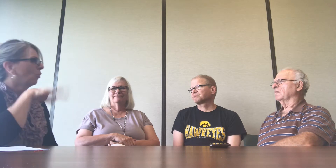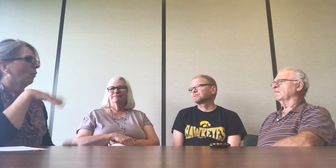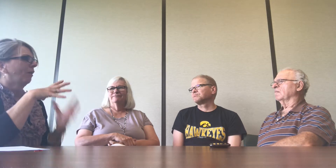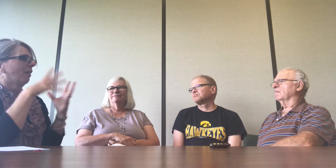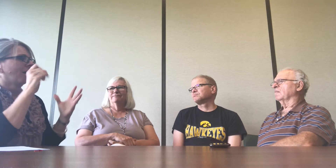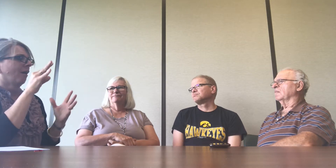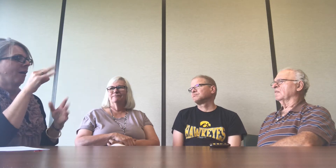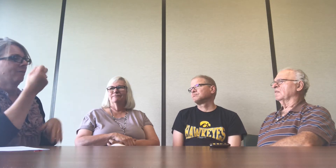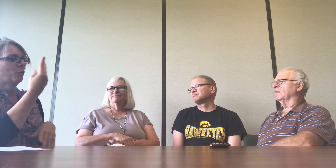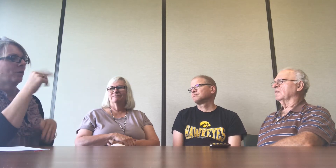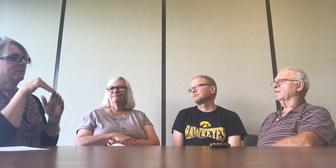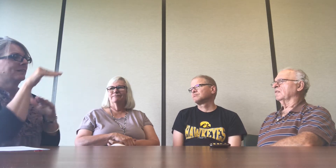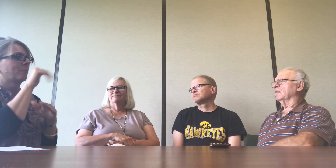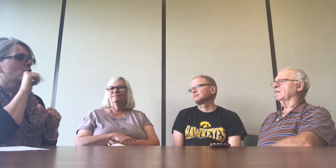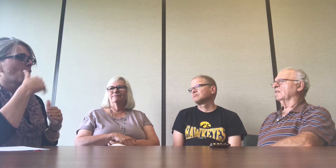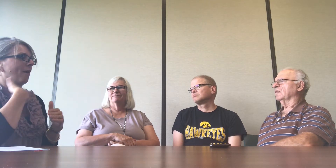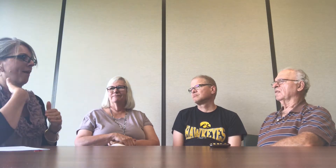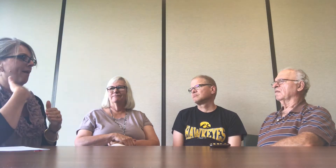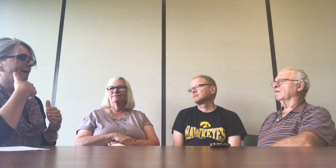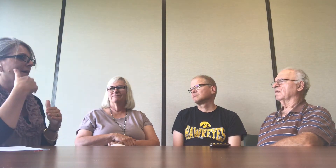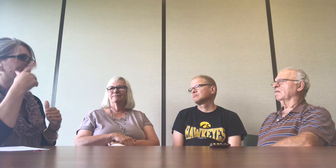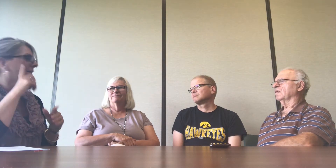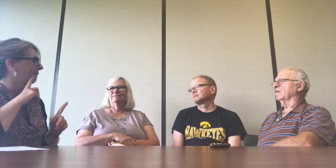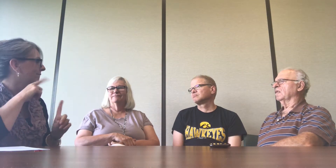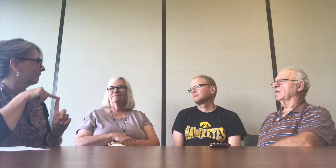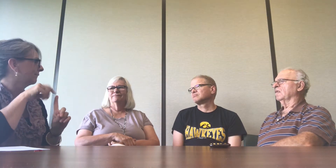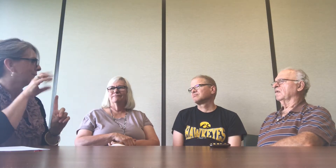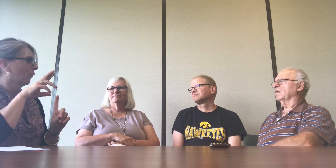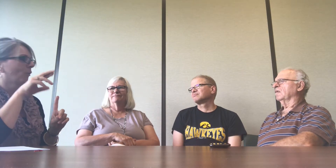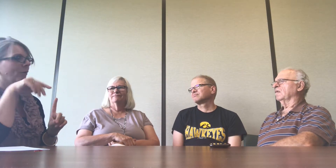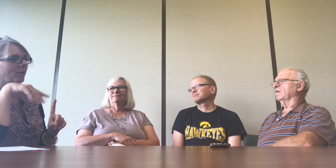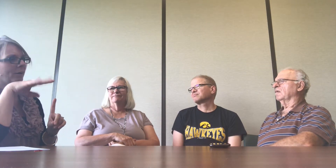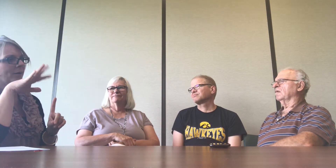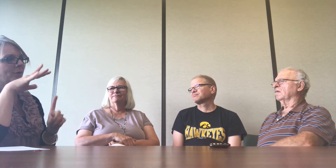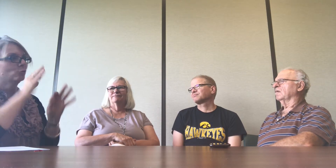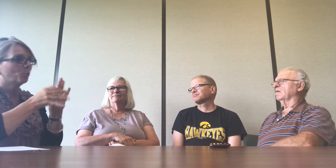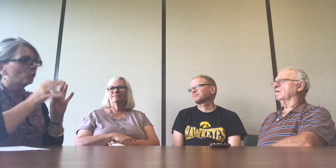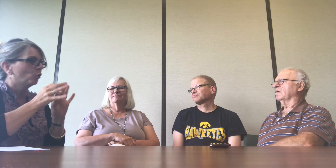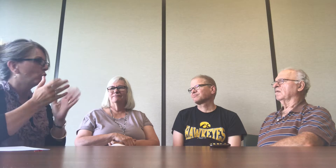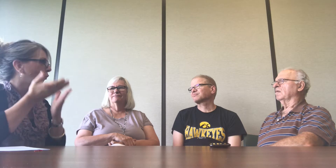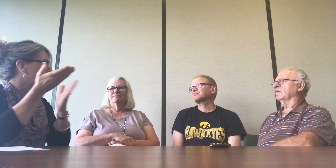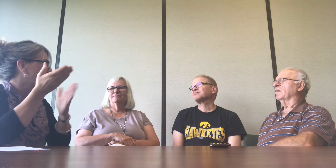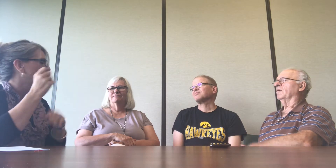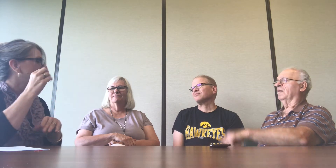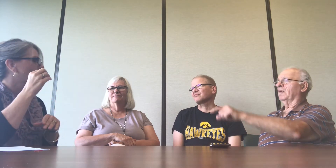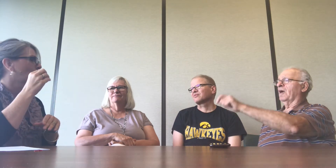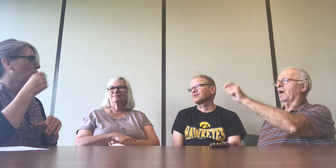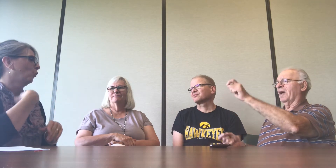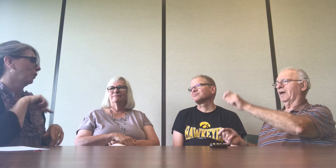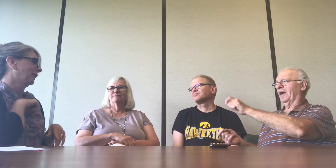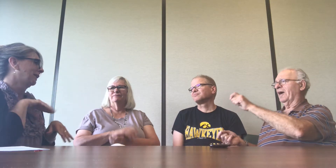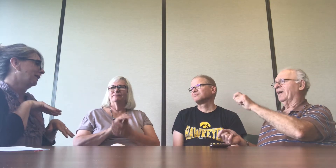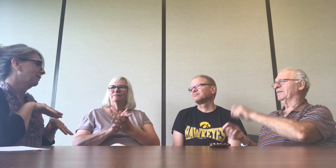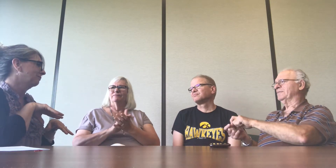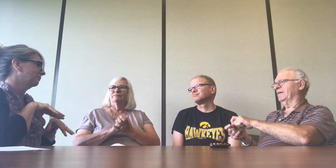I know that a lot of the 12-step program meetings are not really geared for